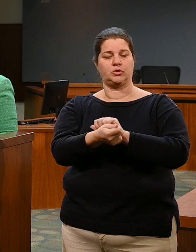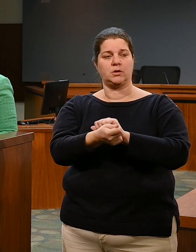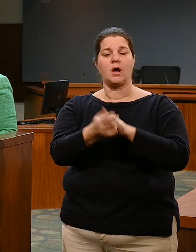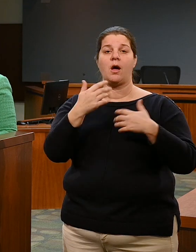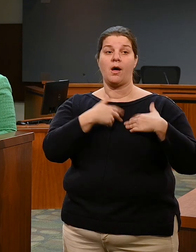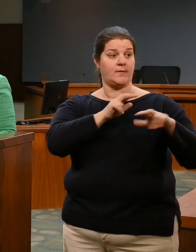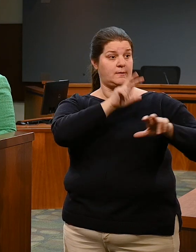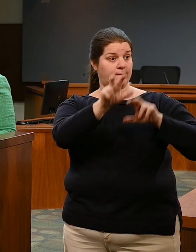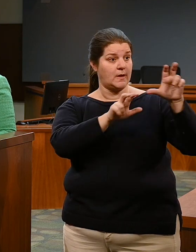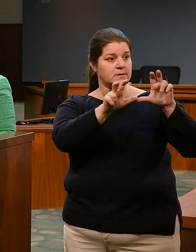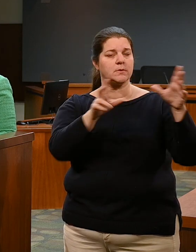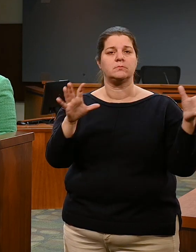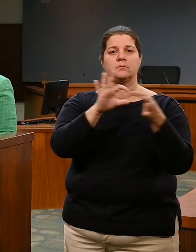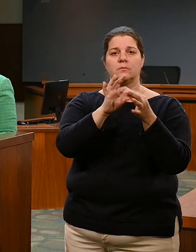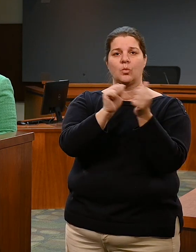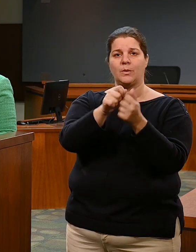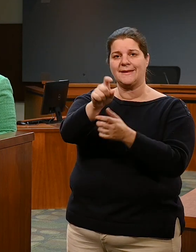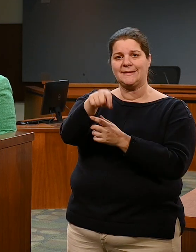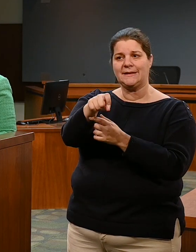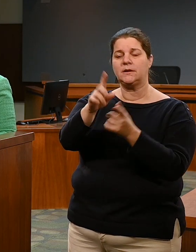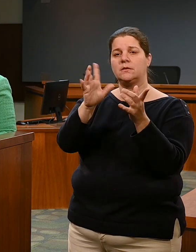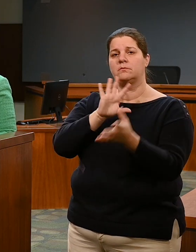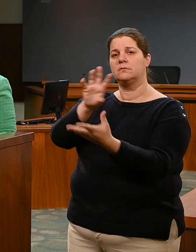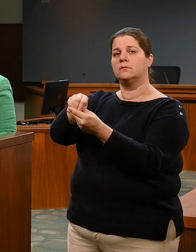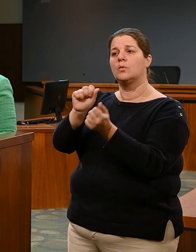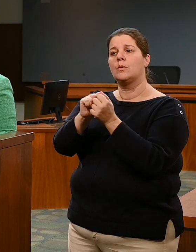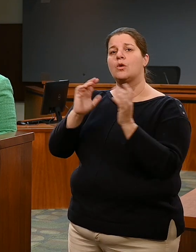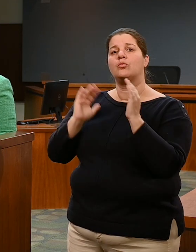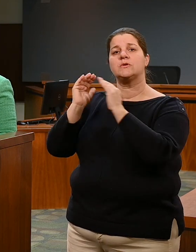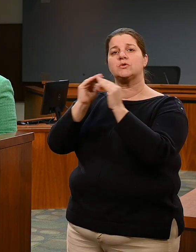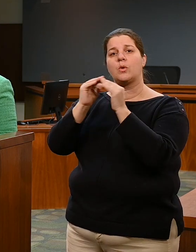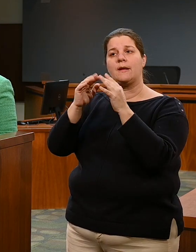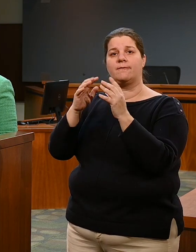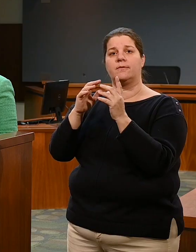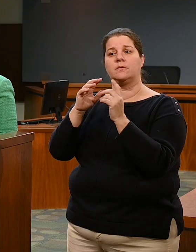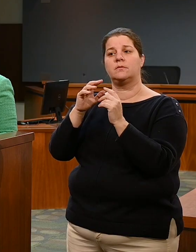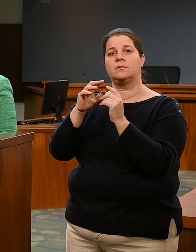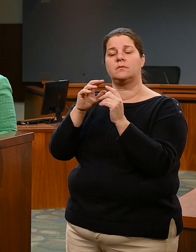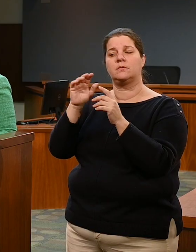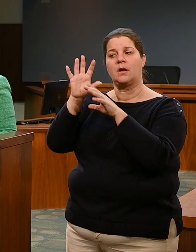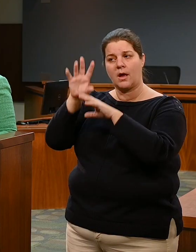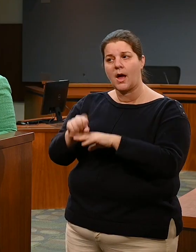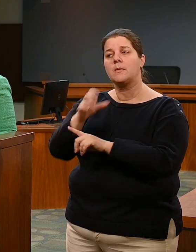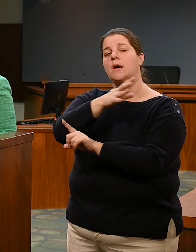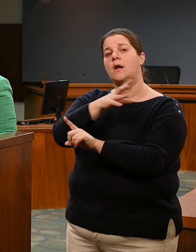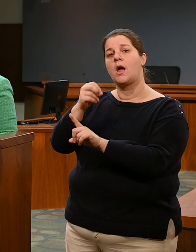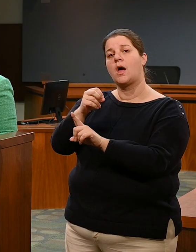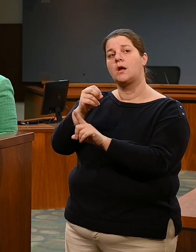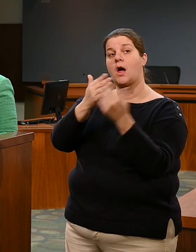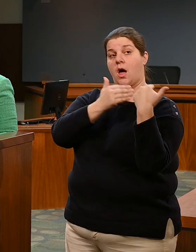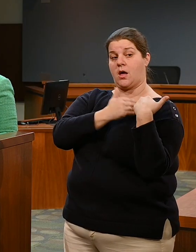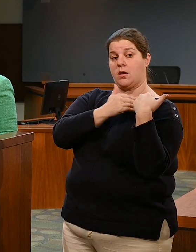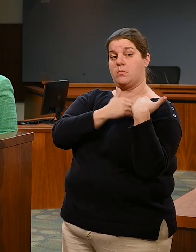need, embedding restorative practices across departments, strengthening accountability for